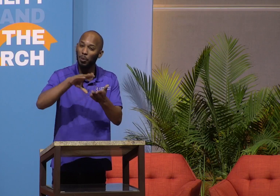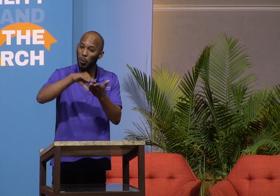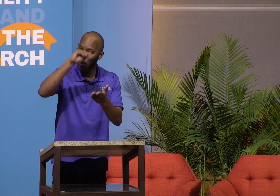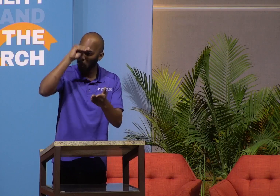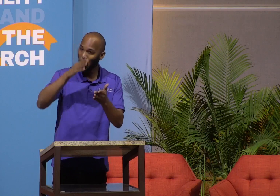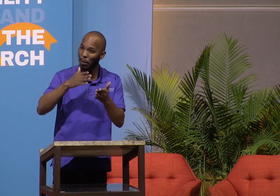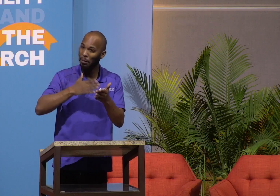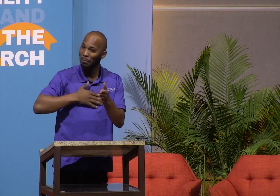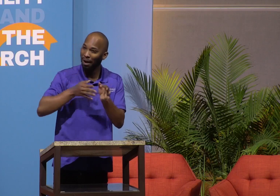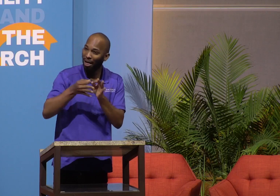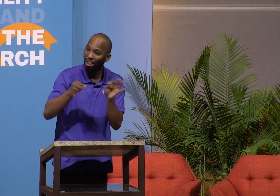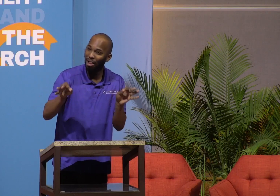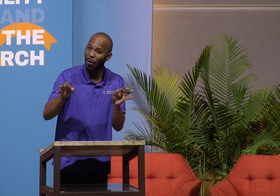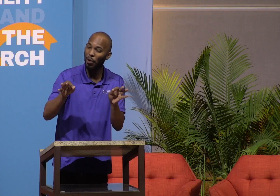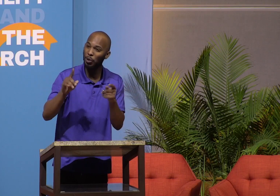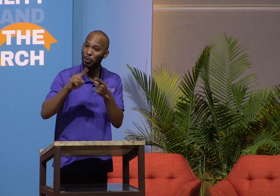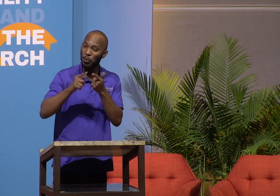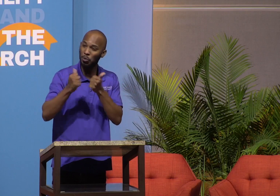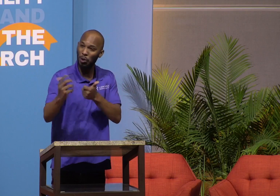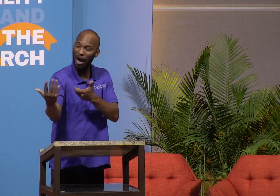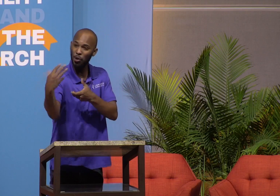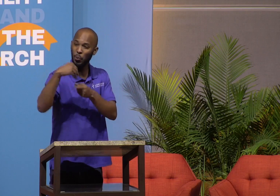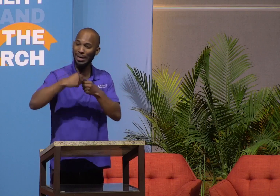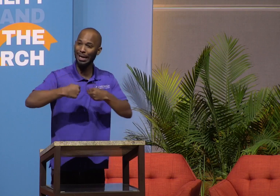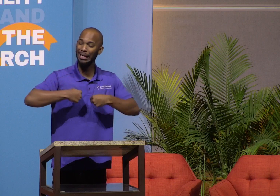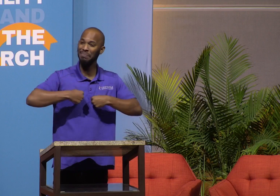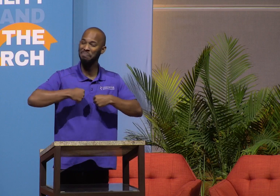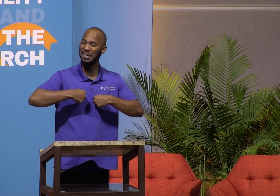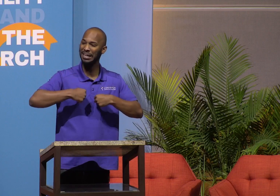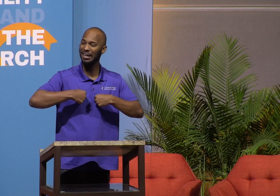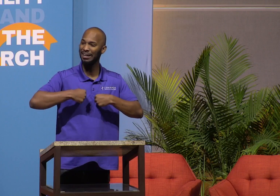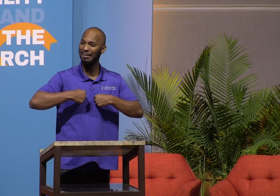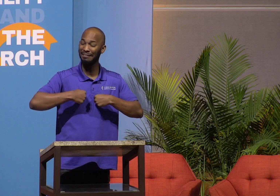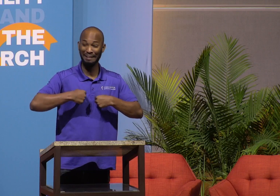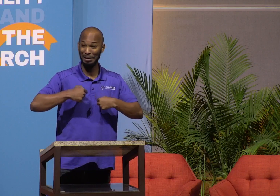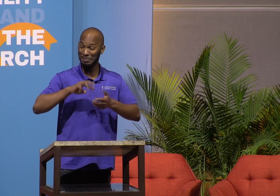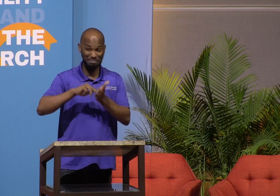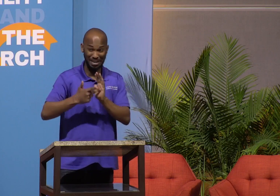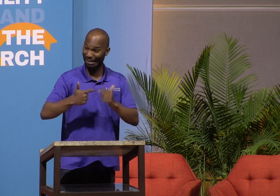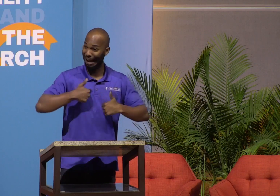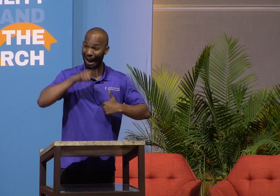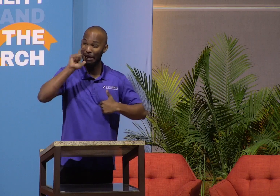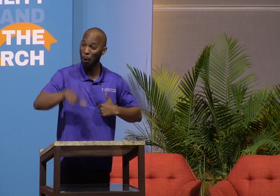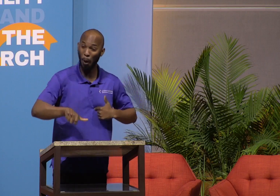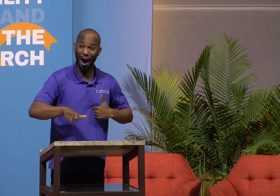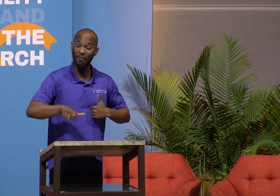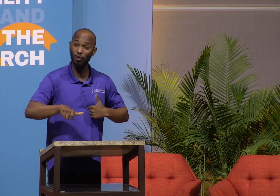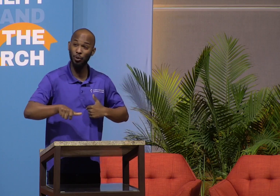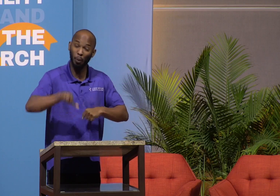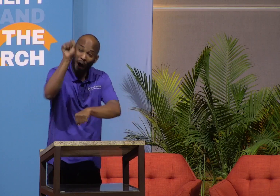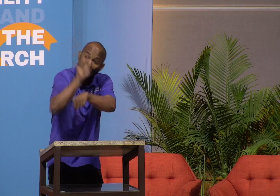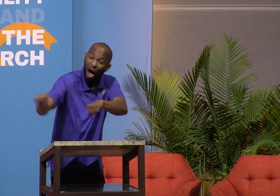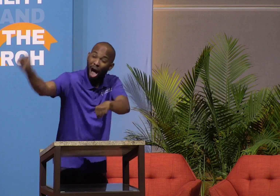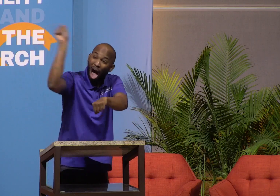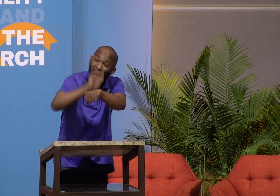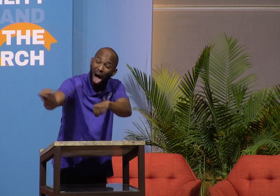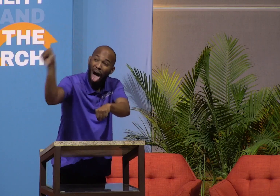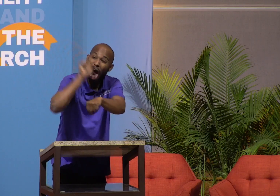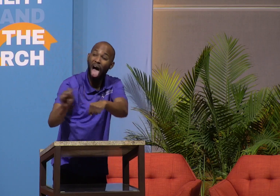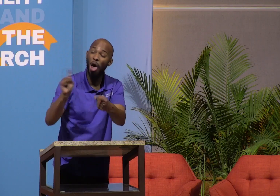They're going to see, wow, this church took the time to engage with me, to make me feel included. I don't